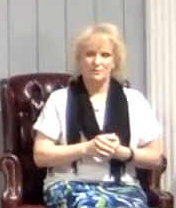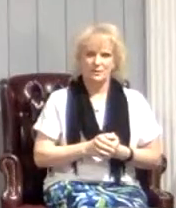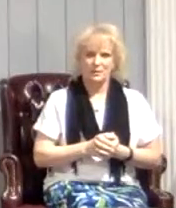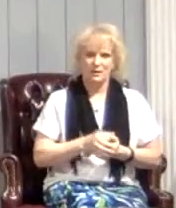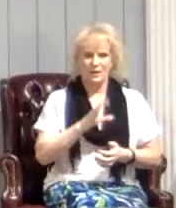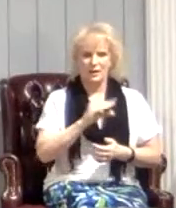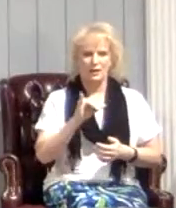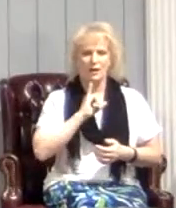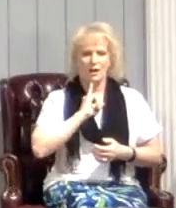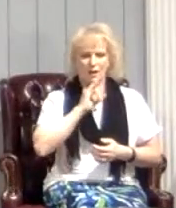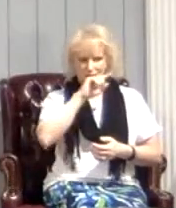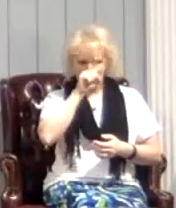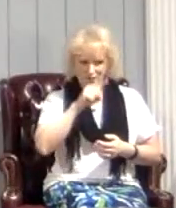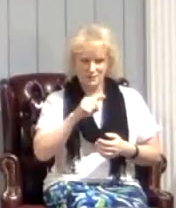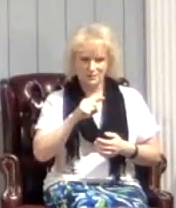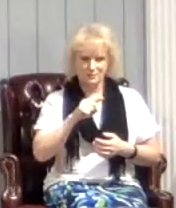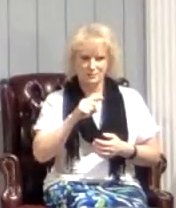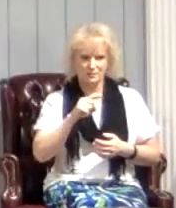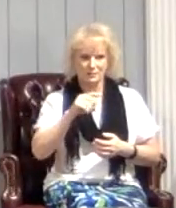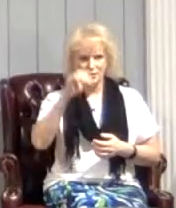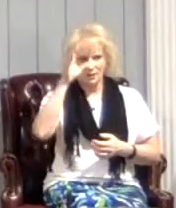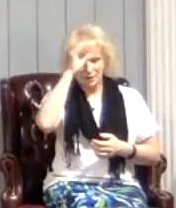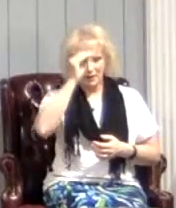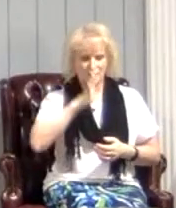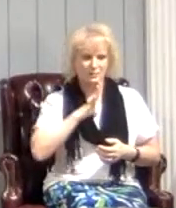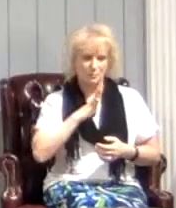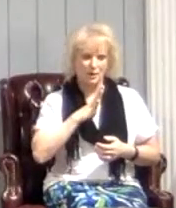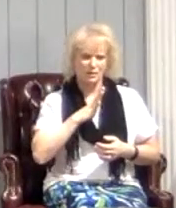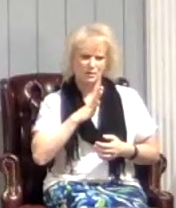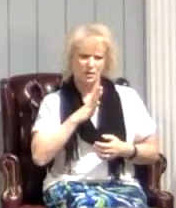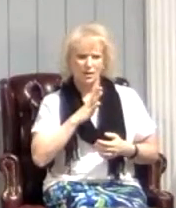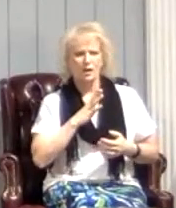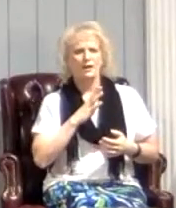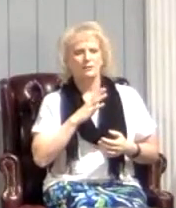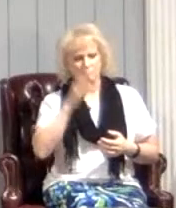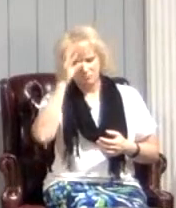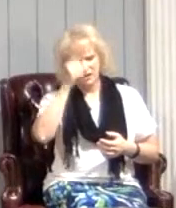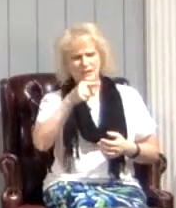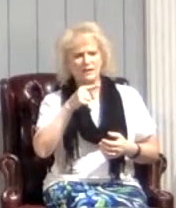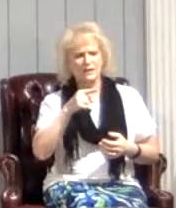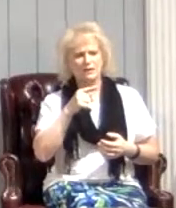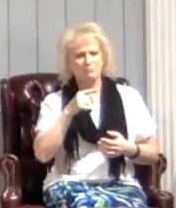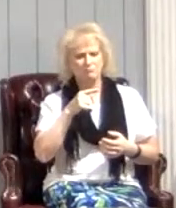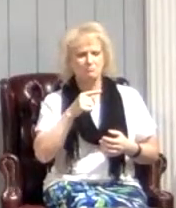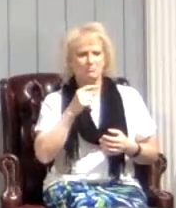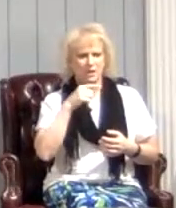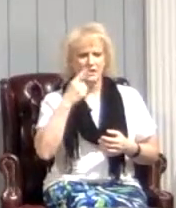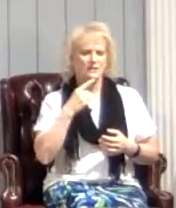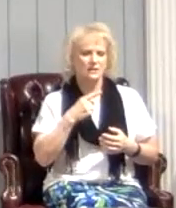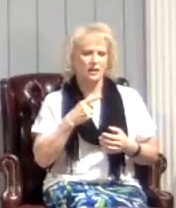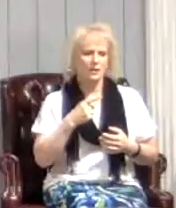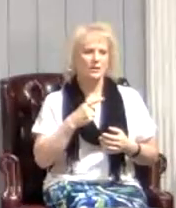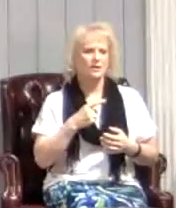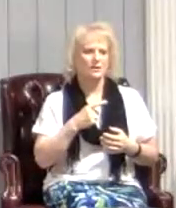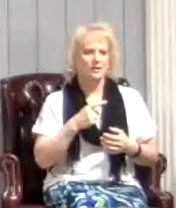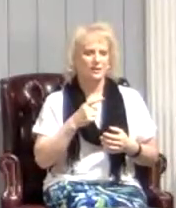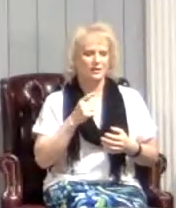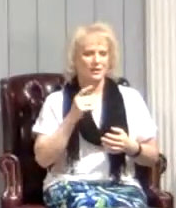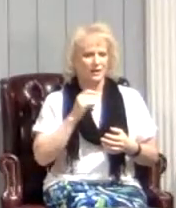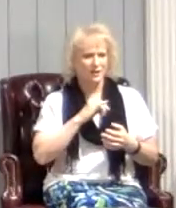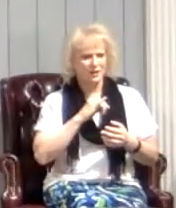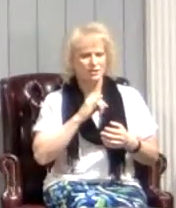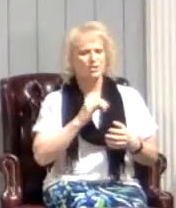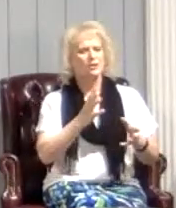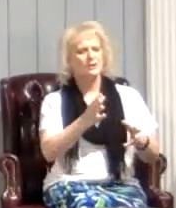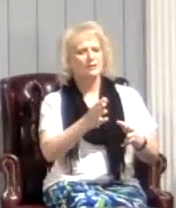you get tame ones, calves, tame ones. And I didn't pay enough attention to that instruction.